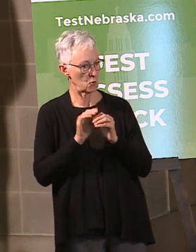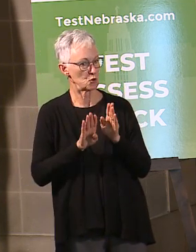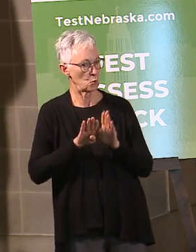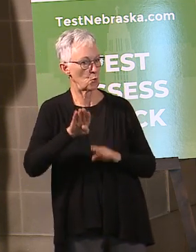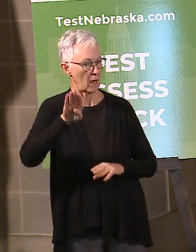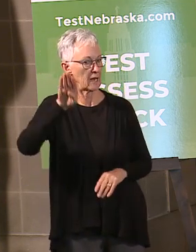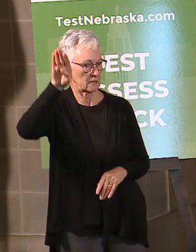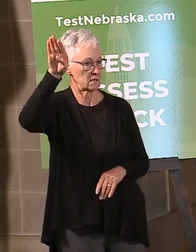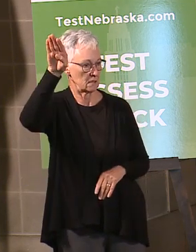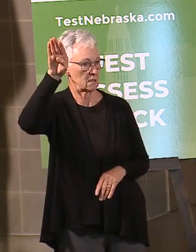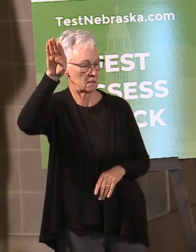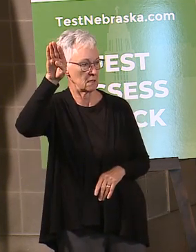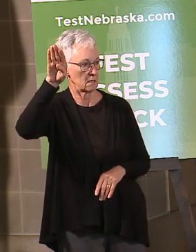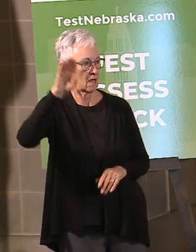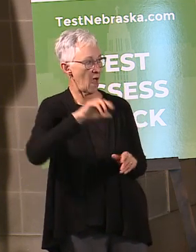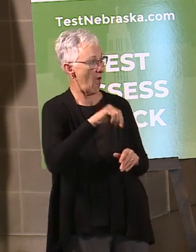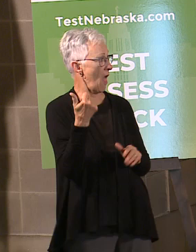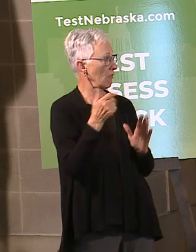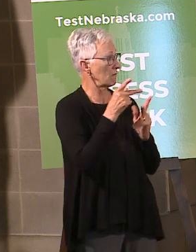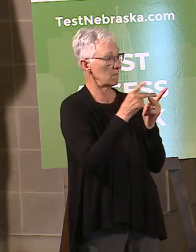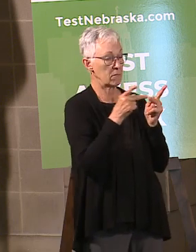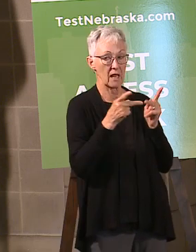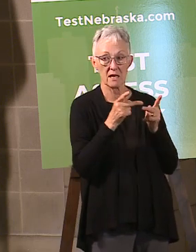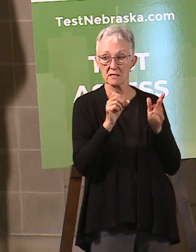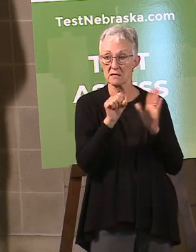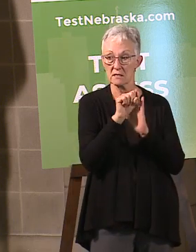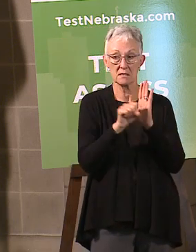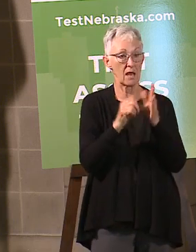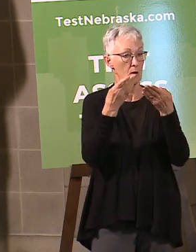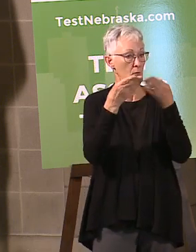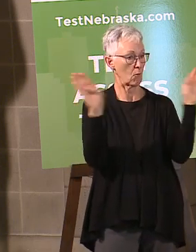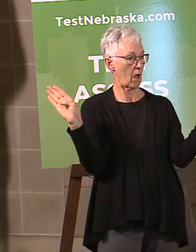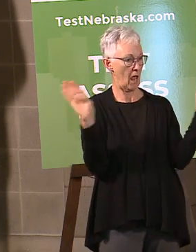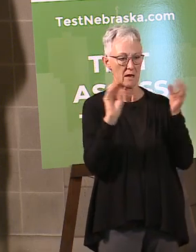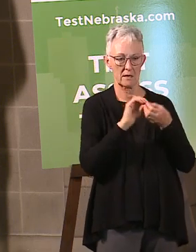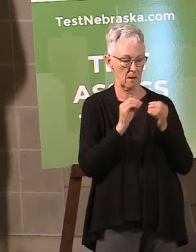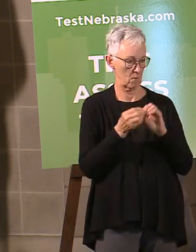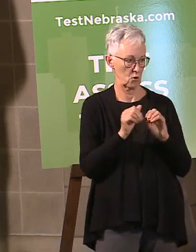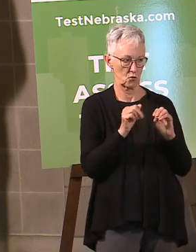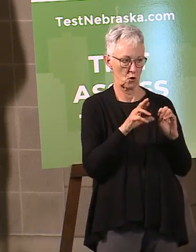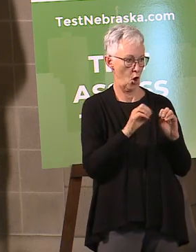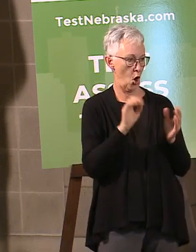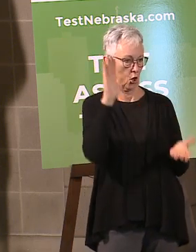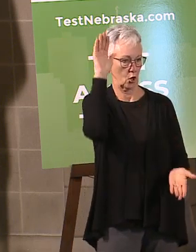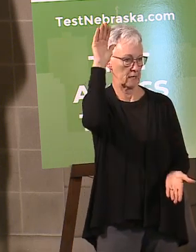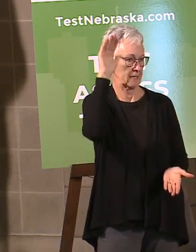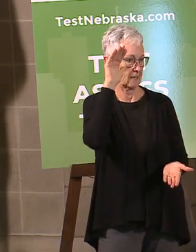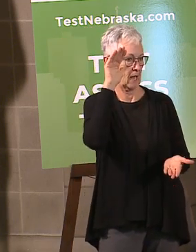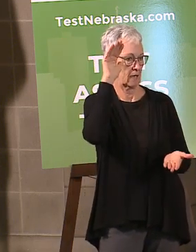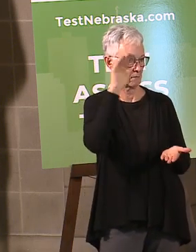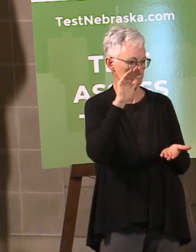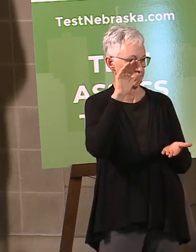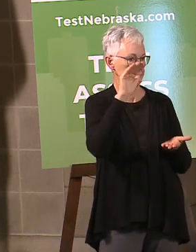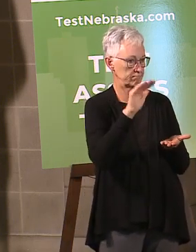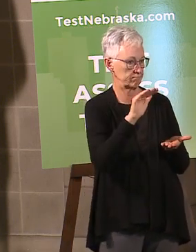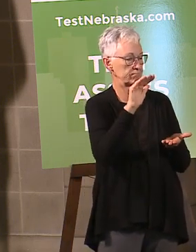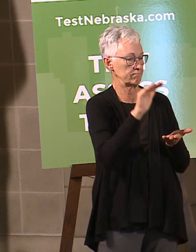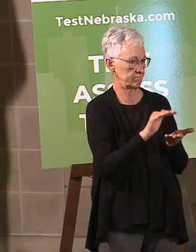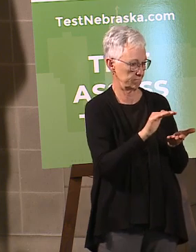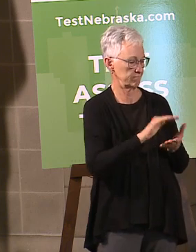is in Douglas County. Every place else in the state is declining as far as bed availability goes. We've mentioned this